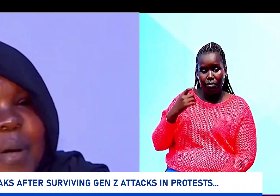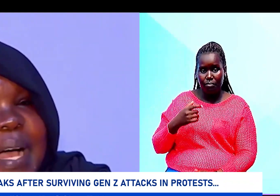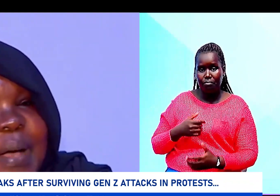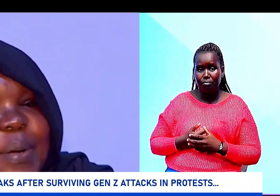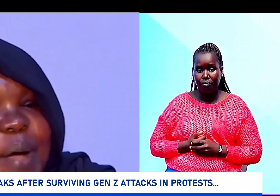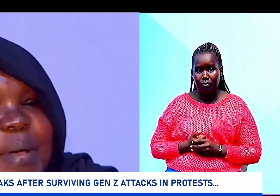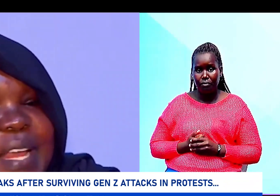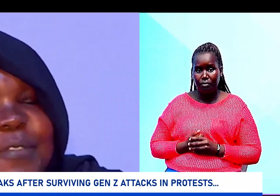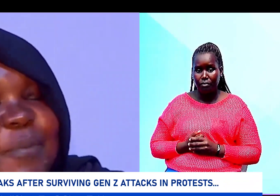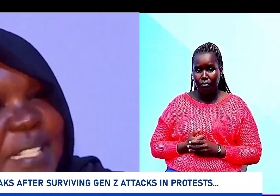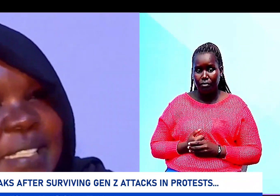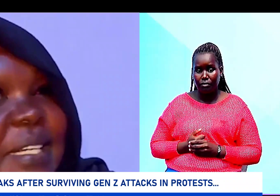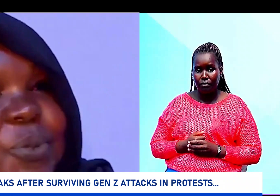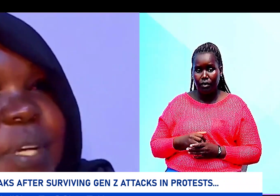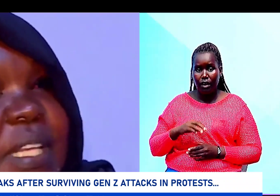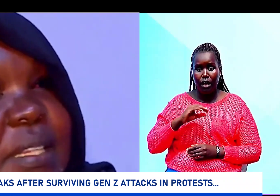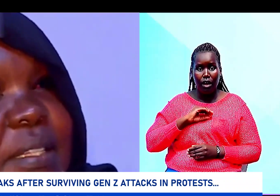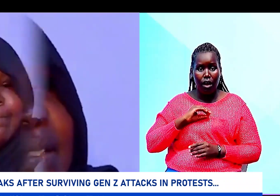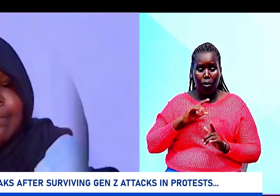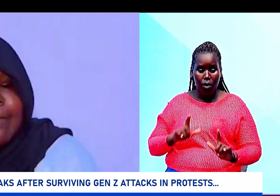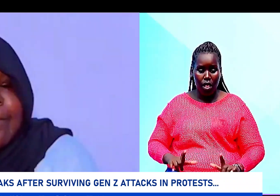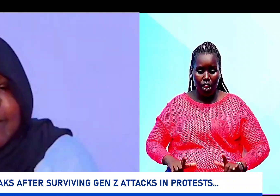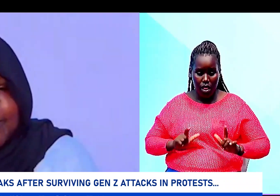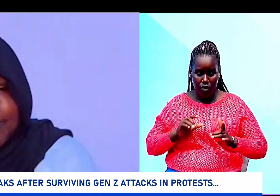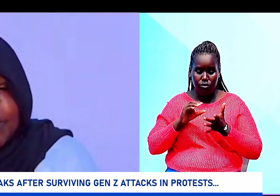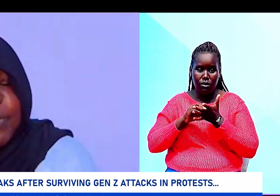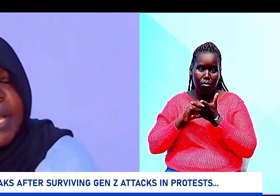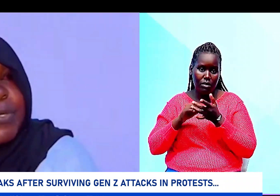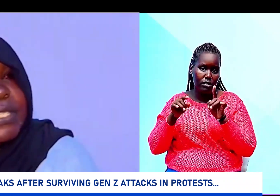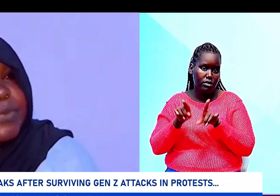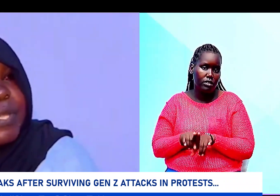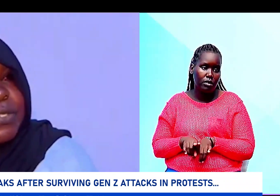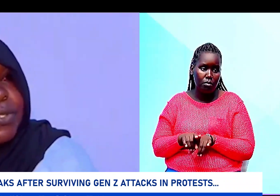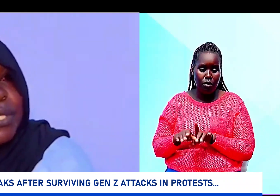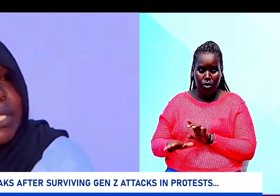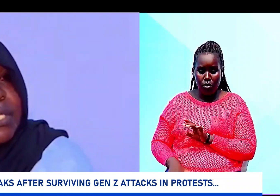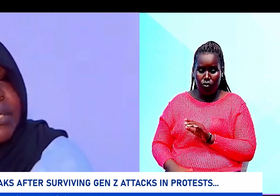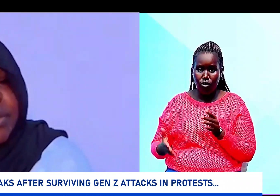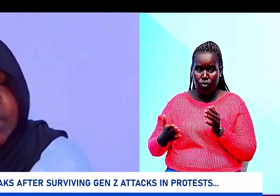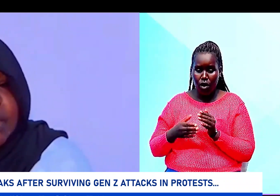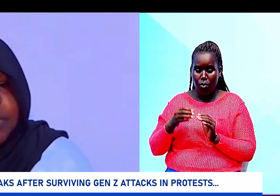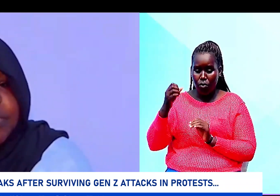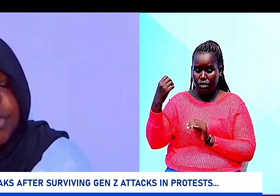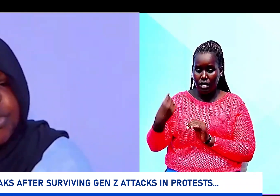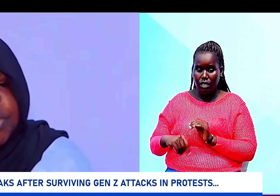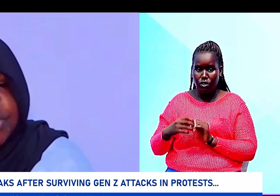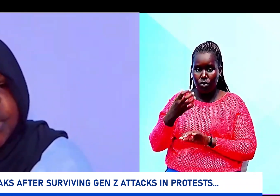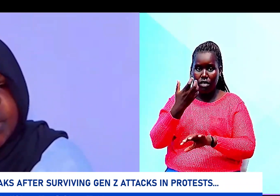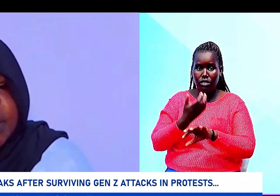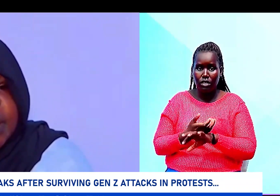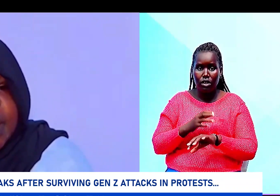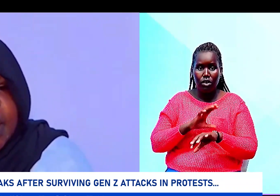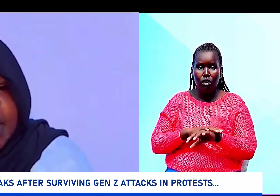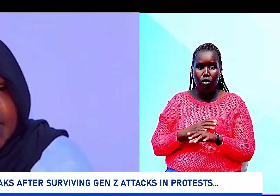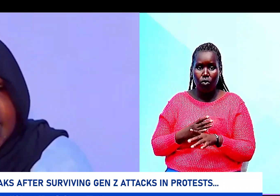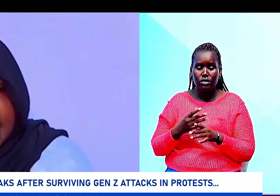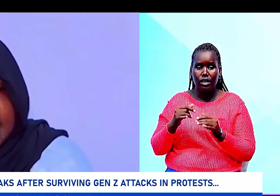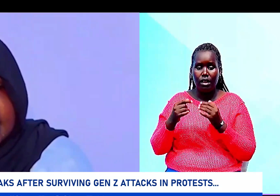our lives matters as well. My foot, where I was hit with a stone, it got a soft tissue injury, and the